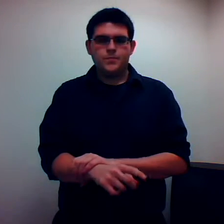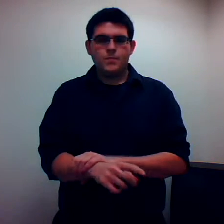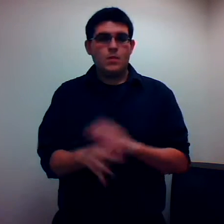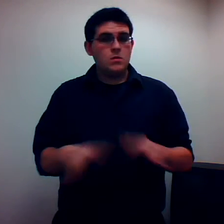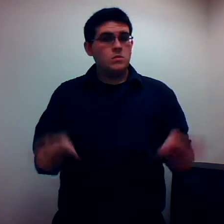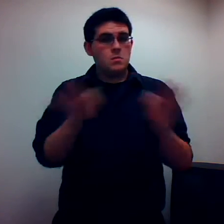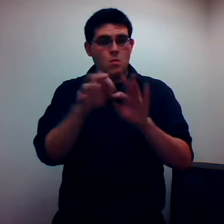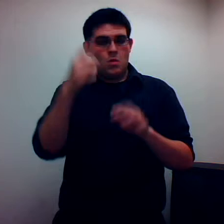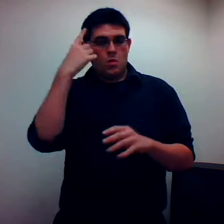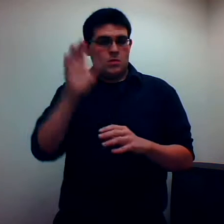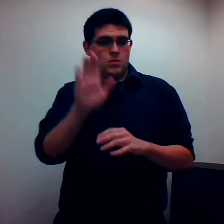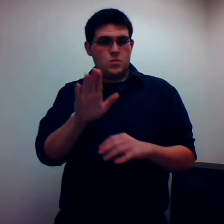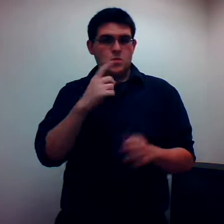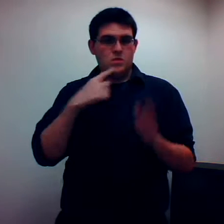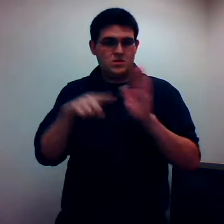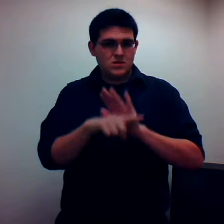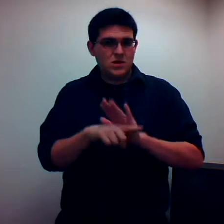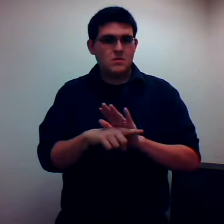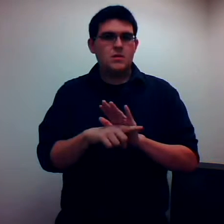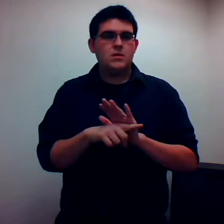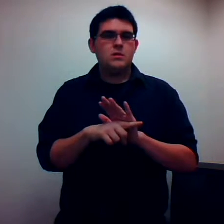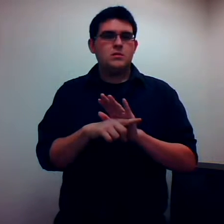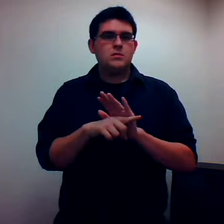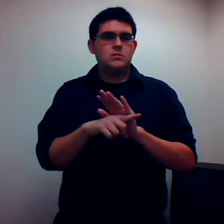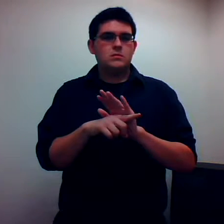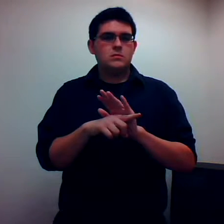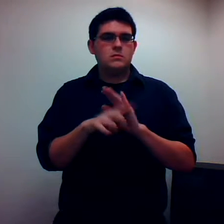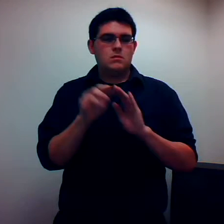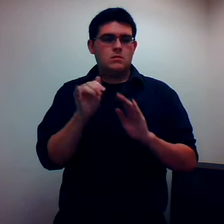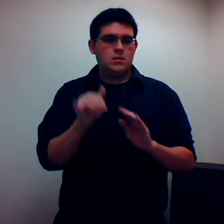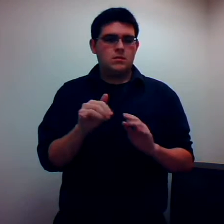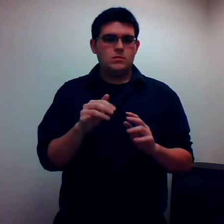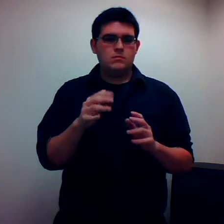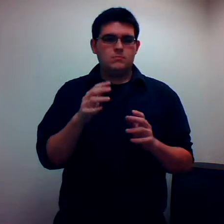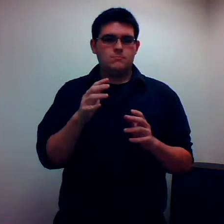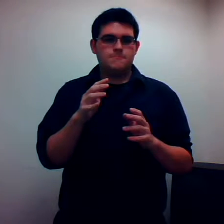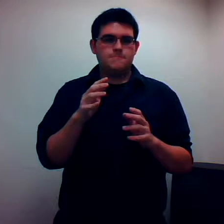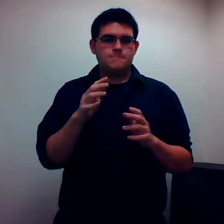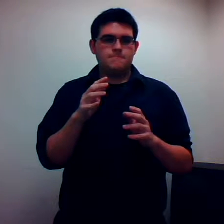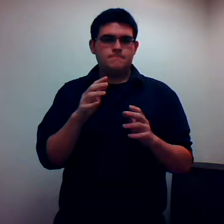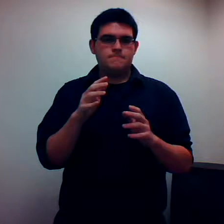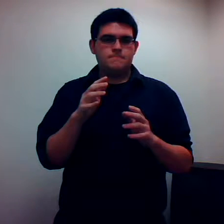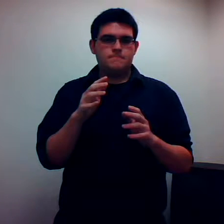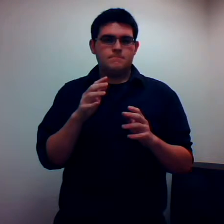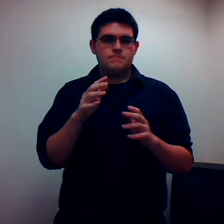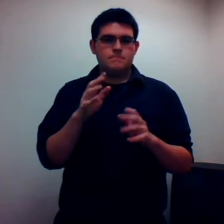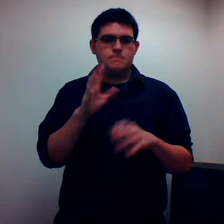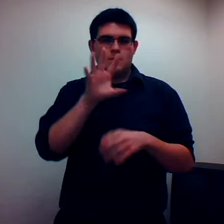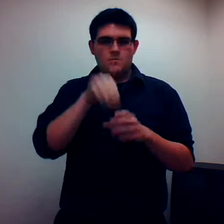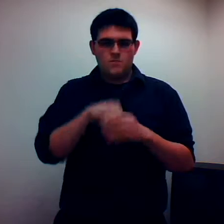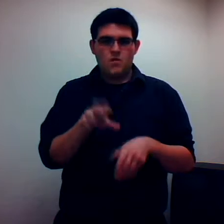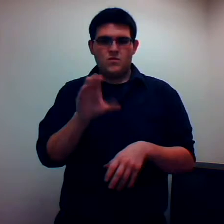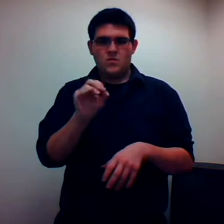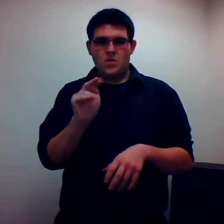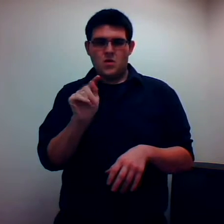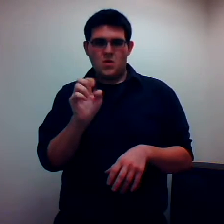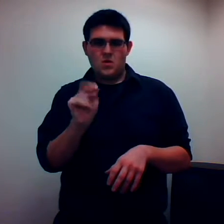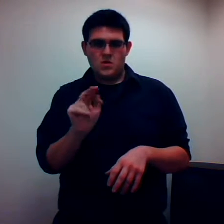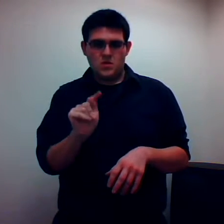will involve content. And I think that's one thing that teachers often have a hard time with. You kind of want your students to write and you want your students